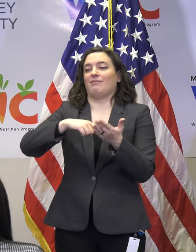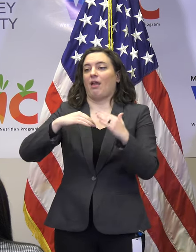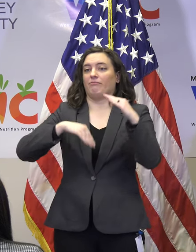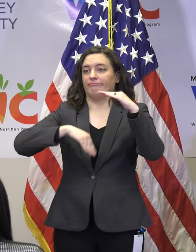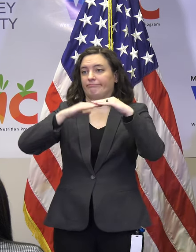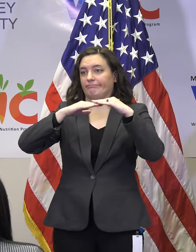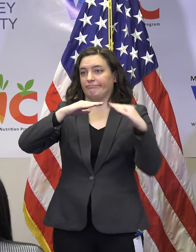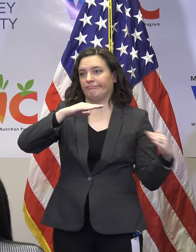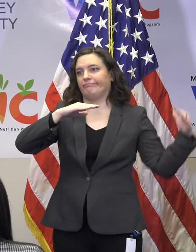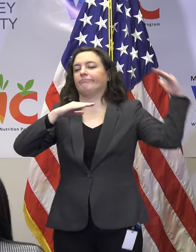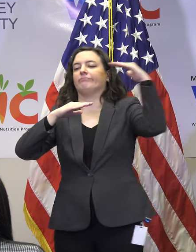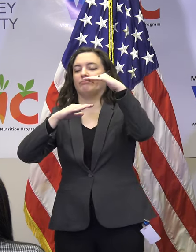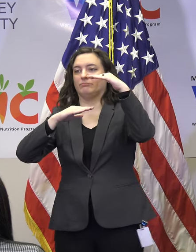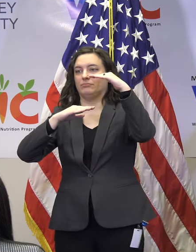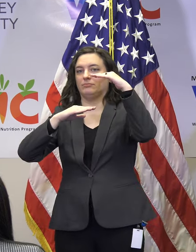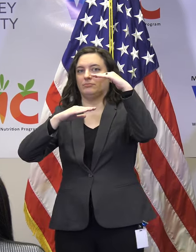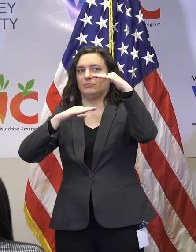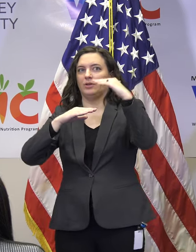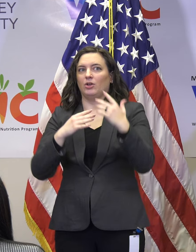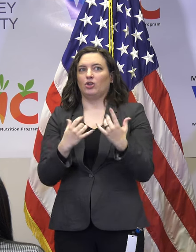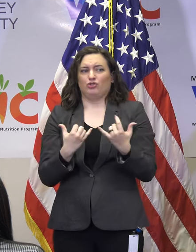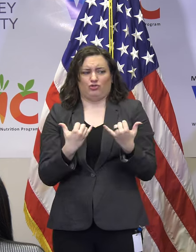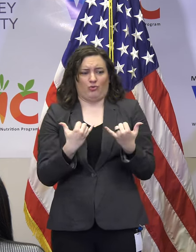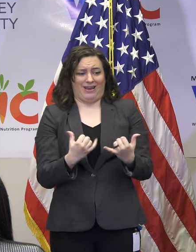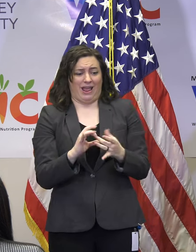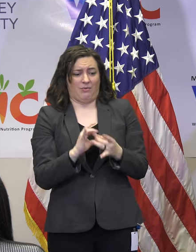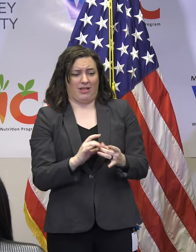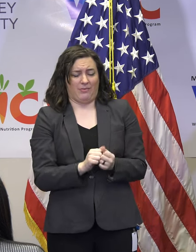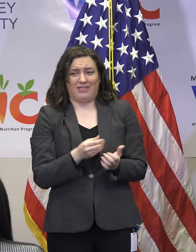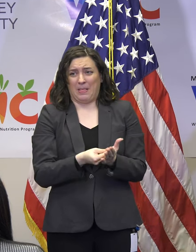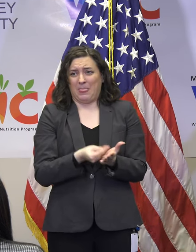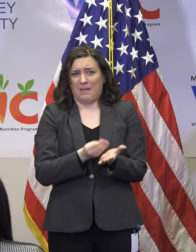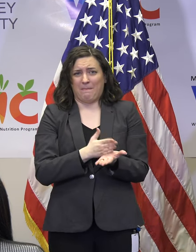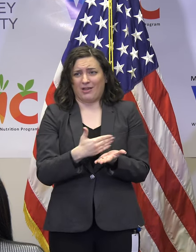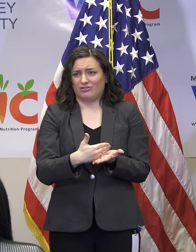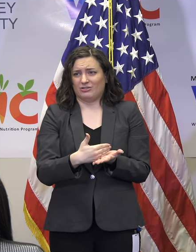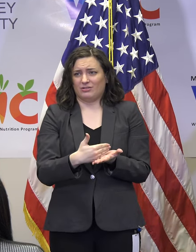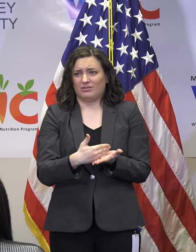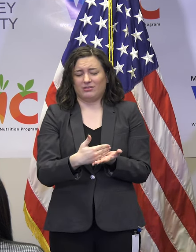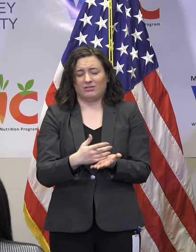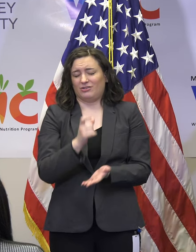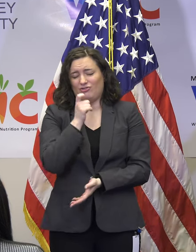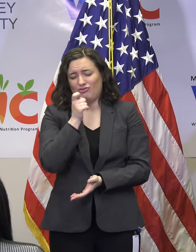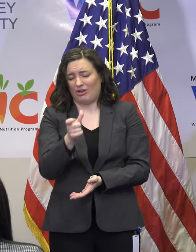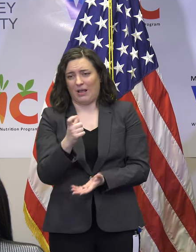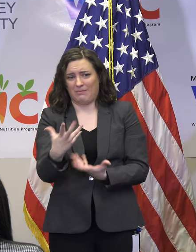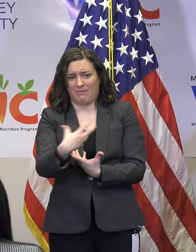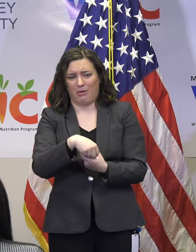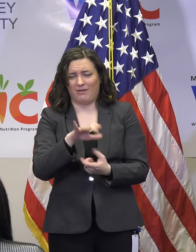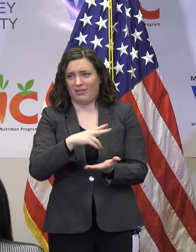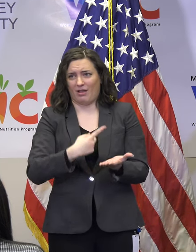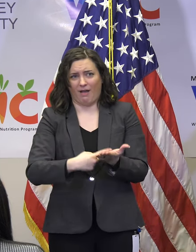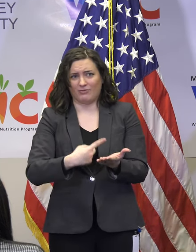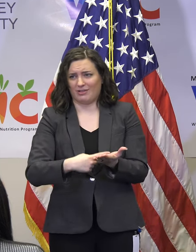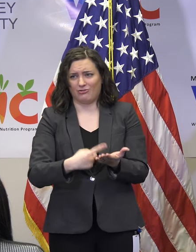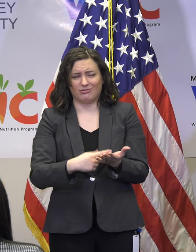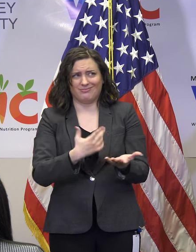of the budget, that's not part of that shouldn't be part of the conversation, because that deal's already been struck.